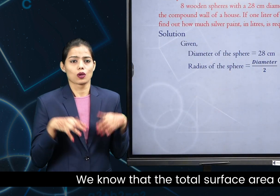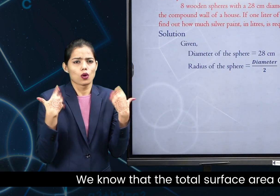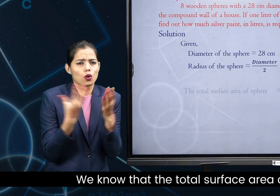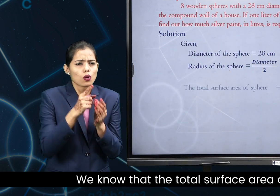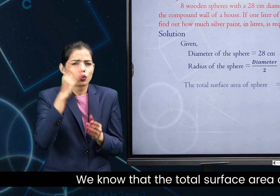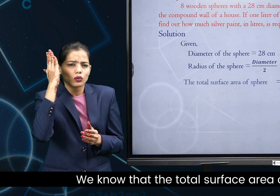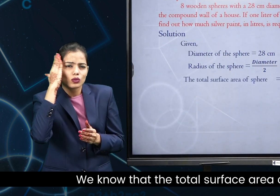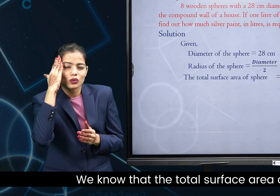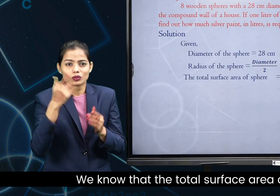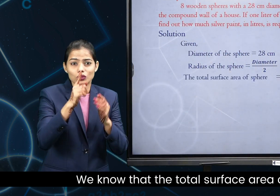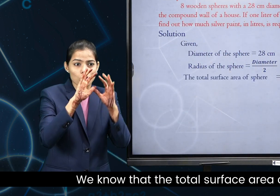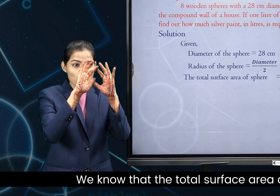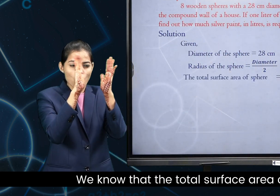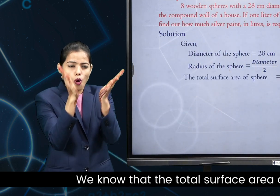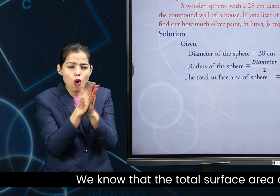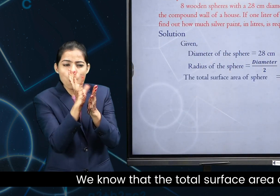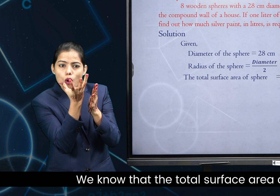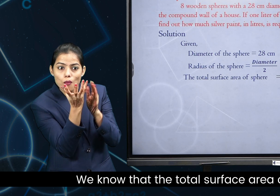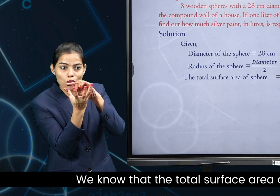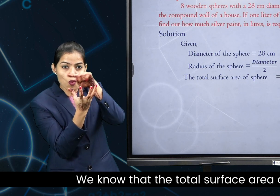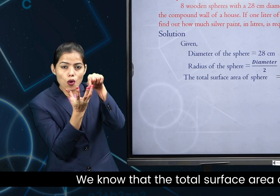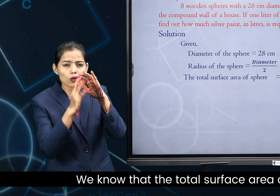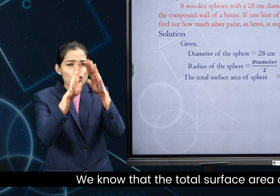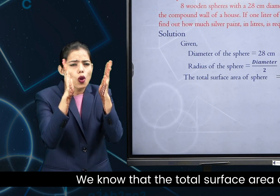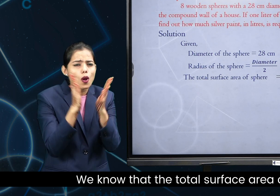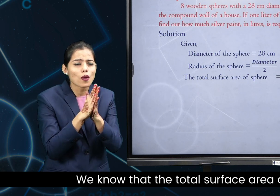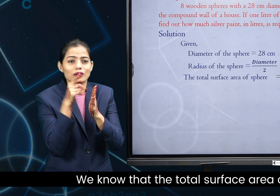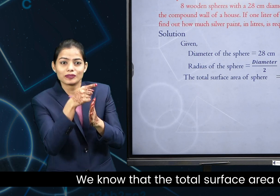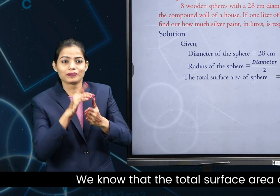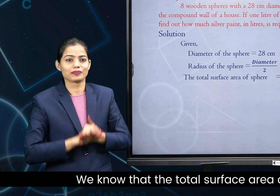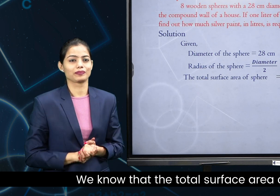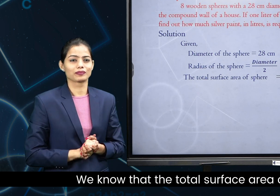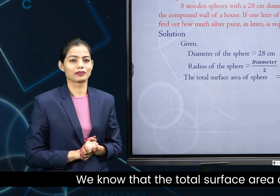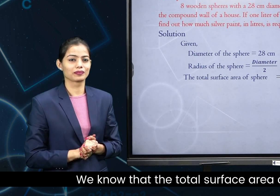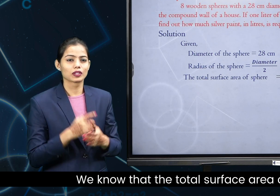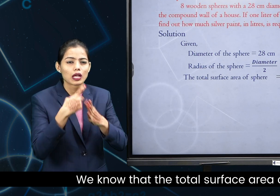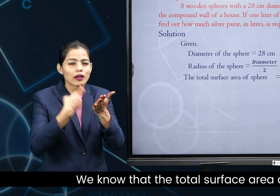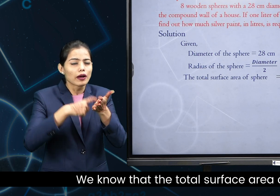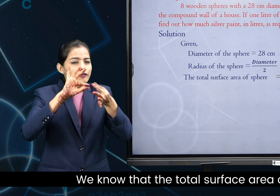We know that the total surface area of sphere is equal to 4 pi r square.